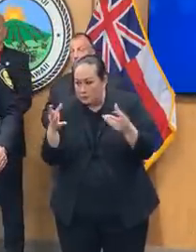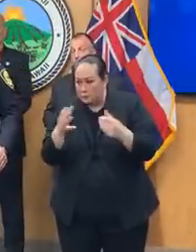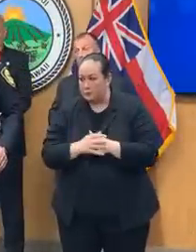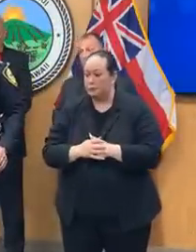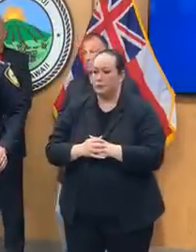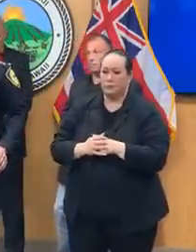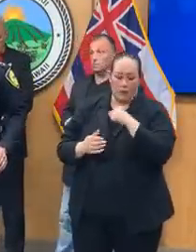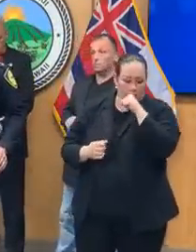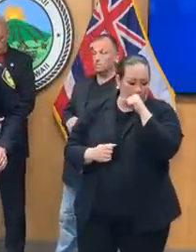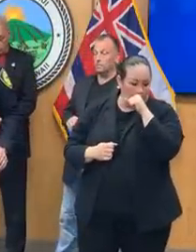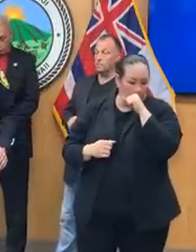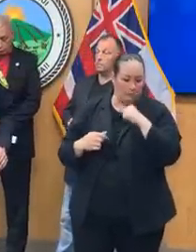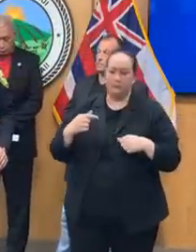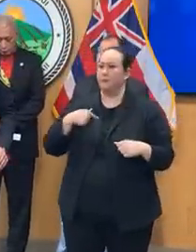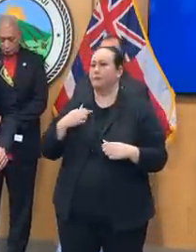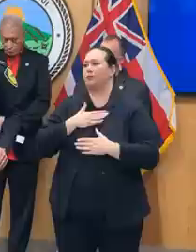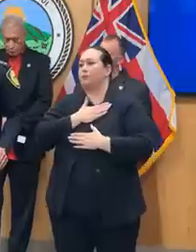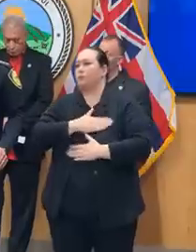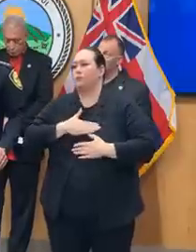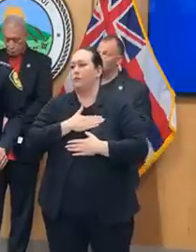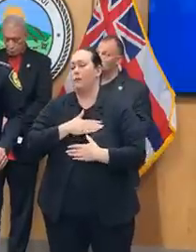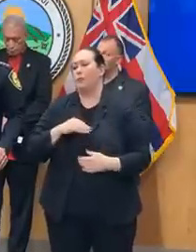I really do appreciate the question.